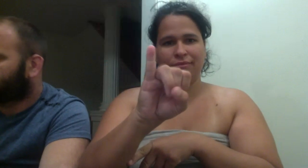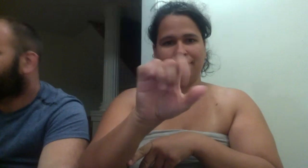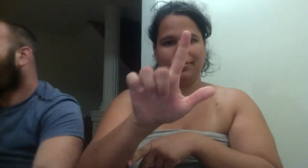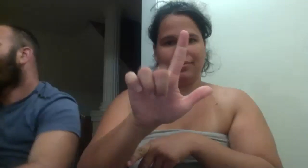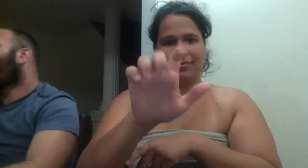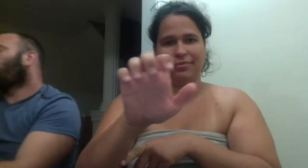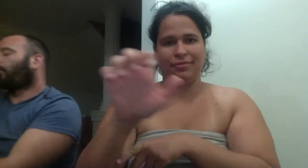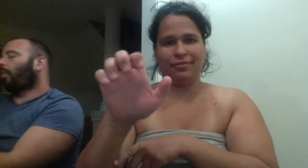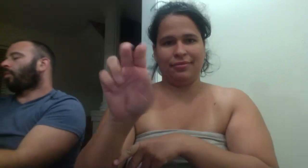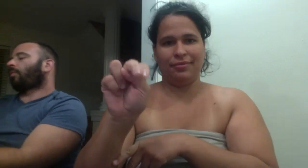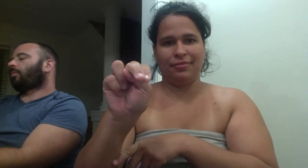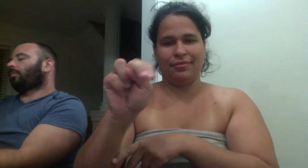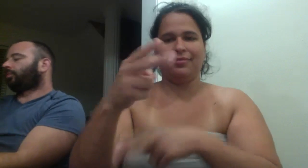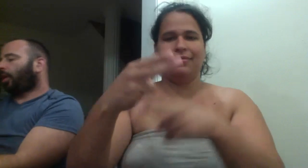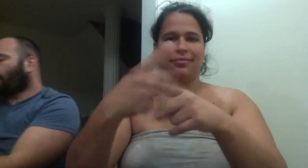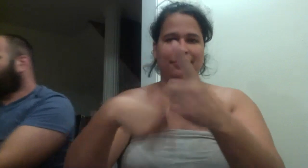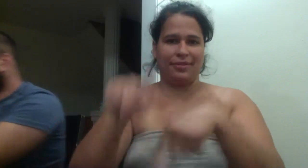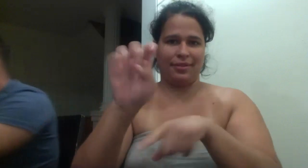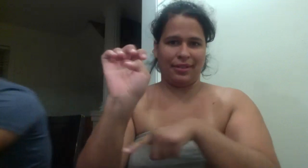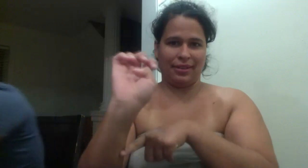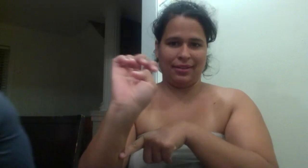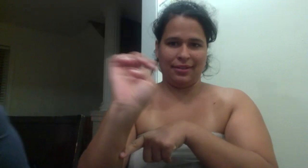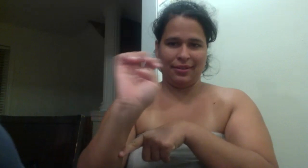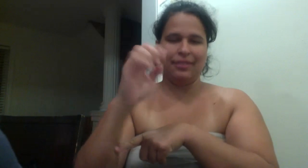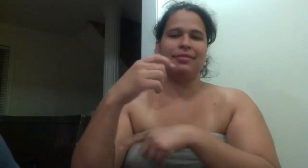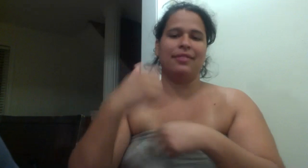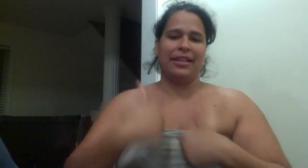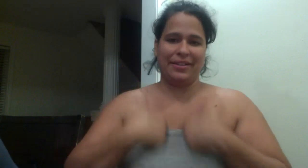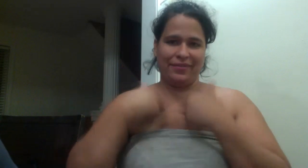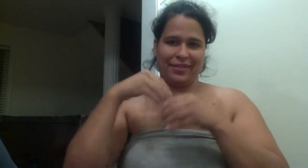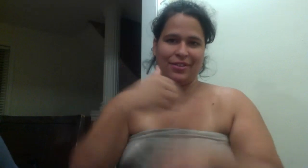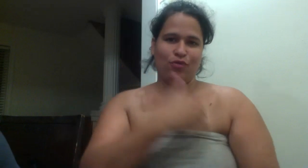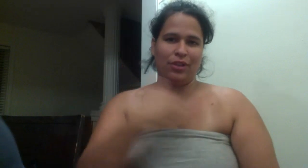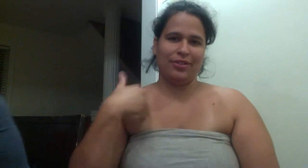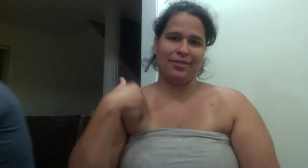Hello, everyone. My name is Eileen, and this is my name sign.